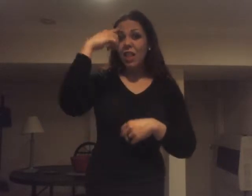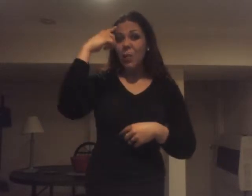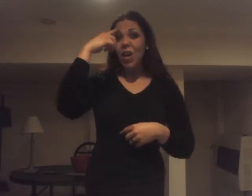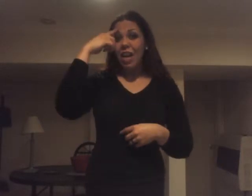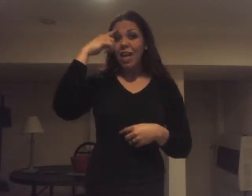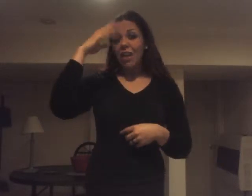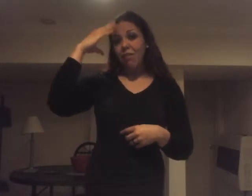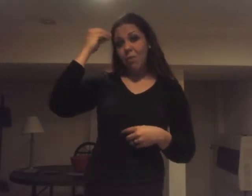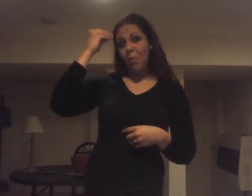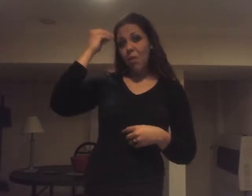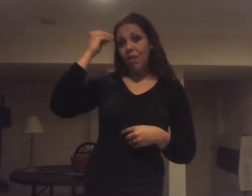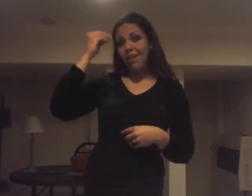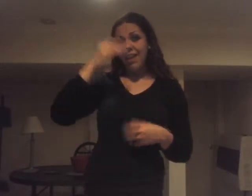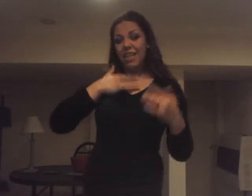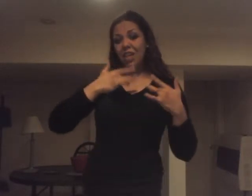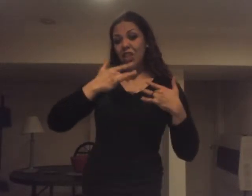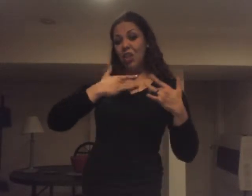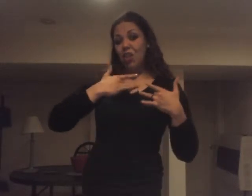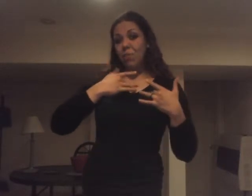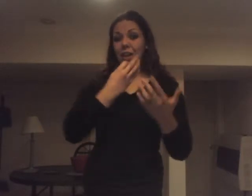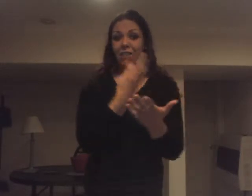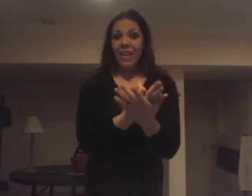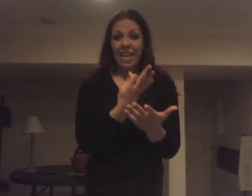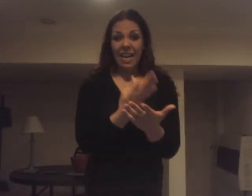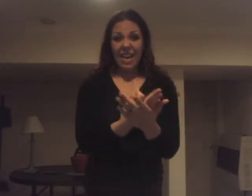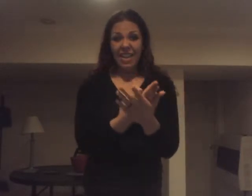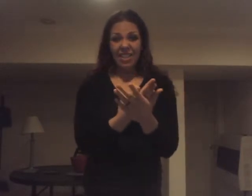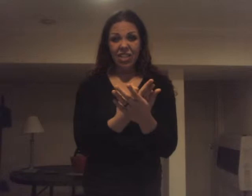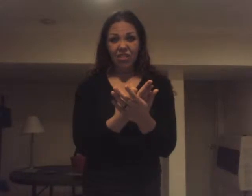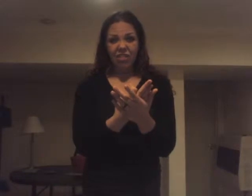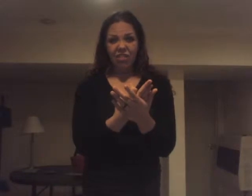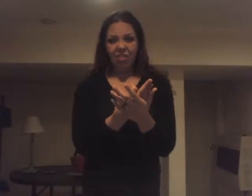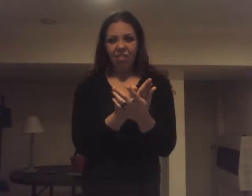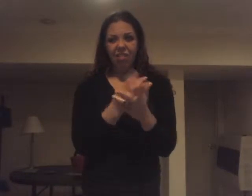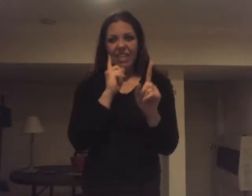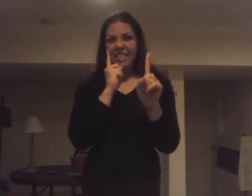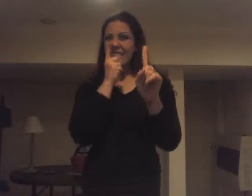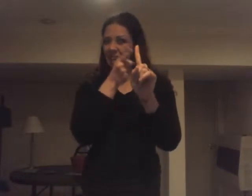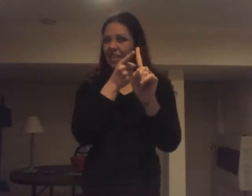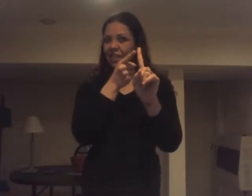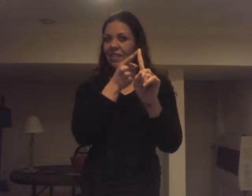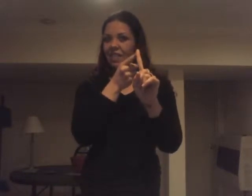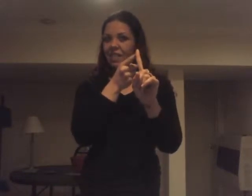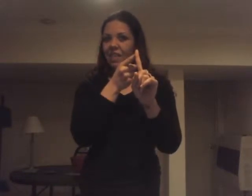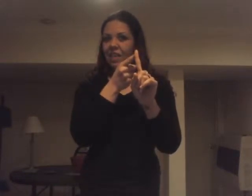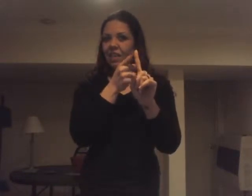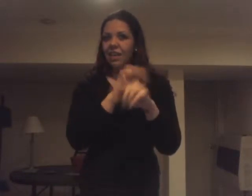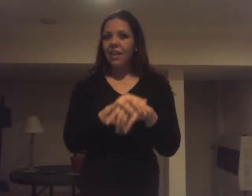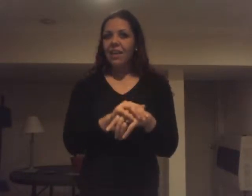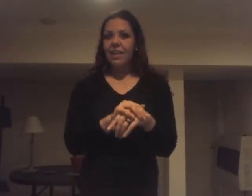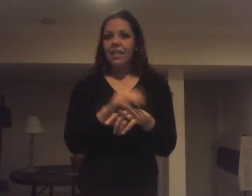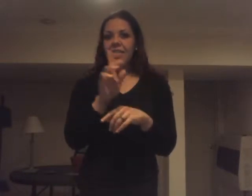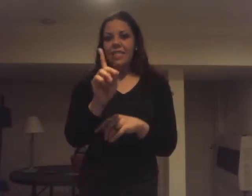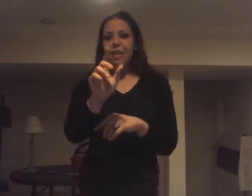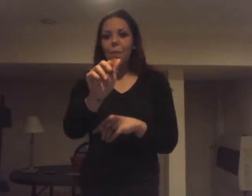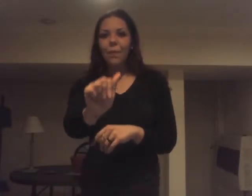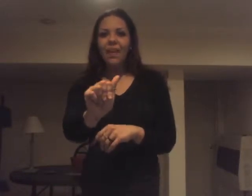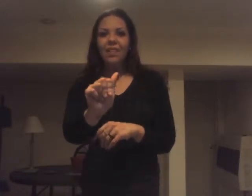concern about financial incentives in the form of disability allowances that may be paid to the